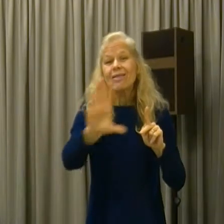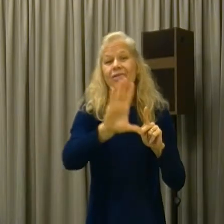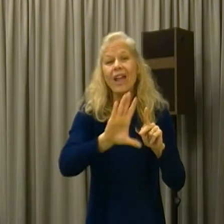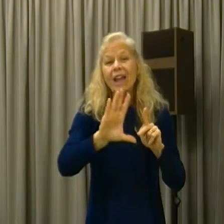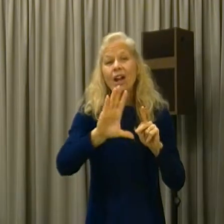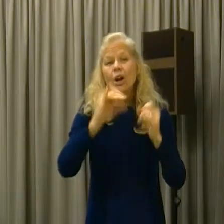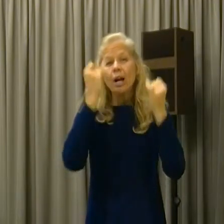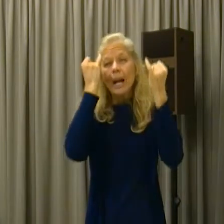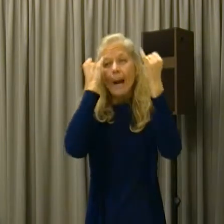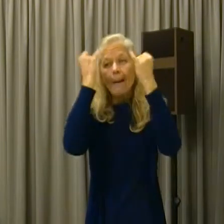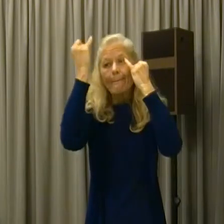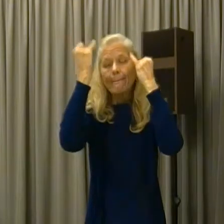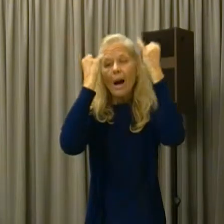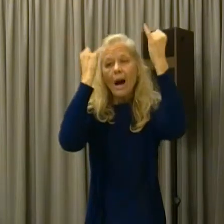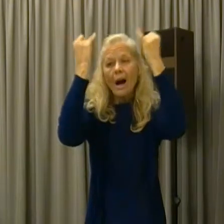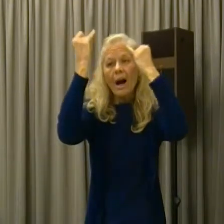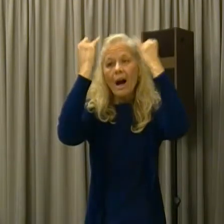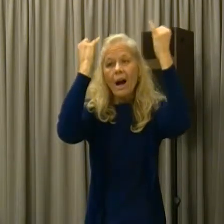Our thoughts. But there's hope.